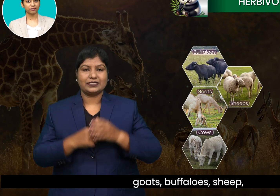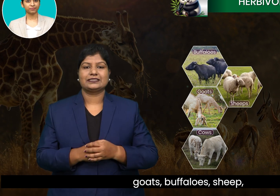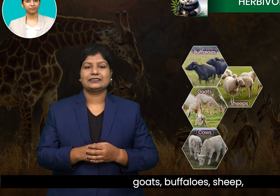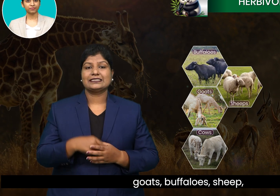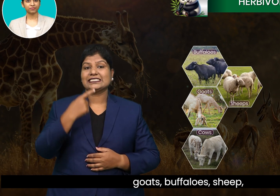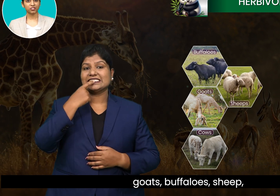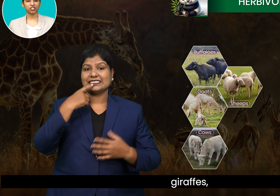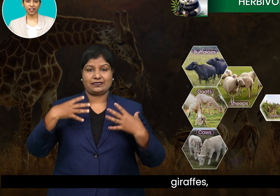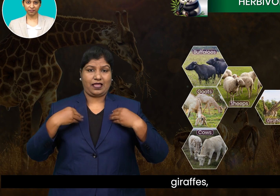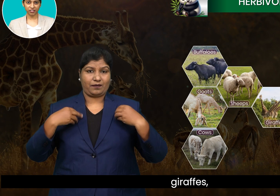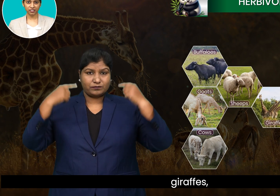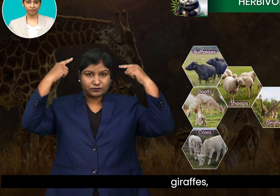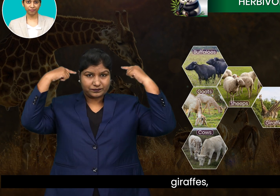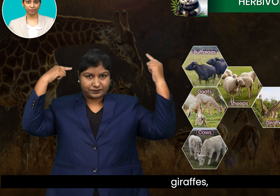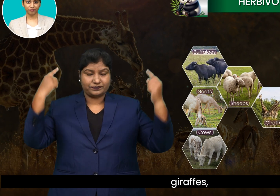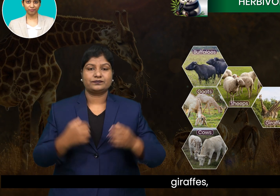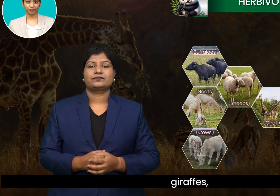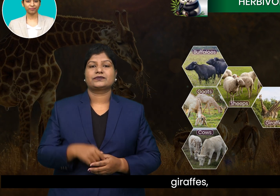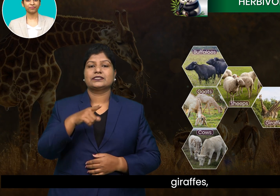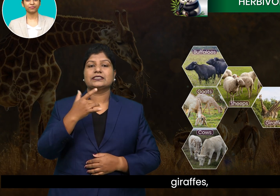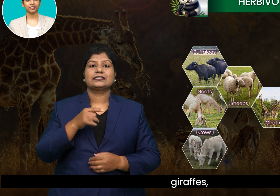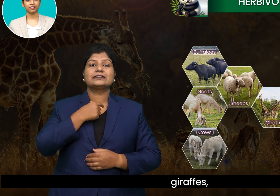sheep, giraffes,